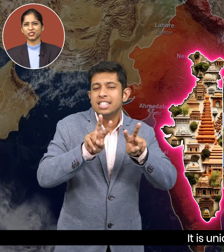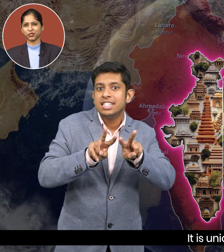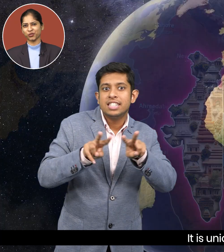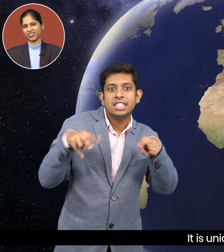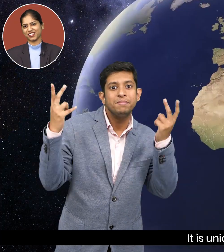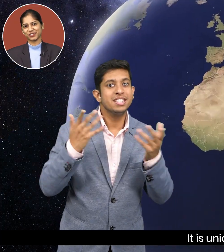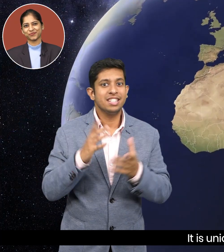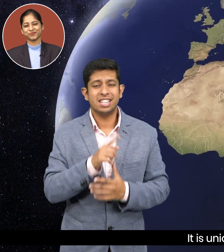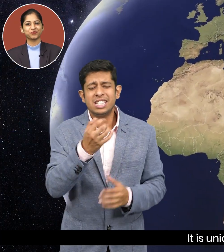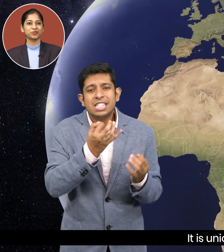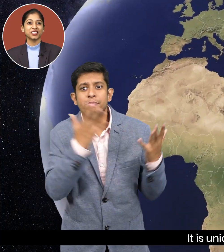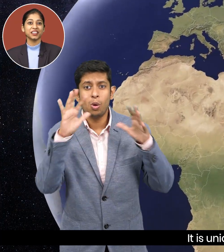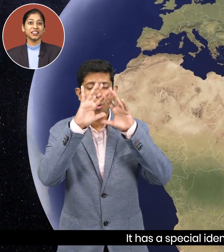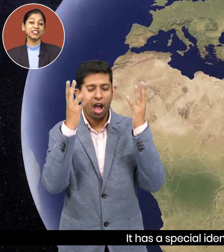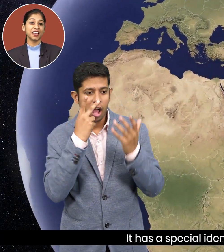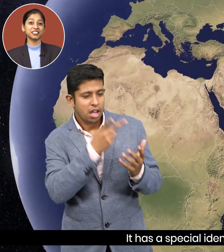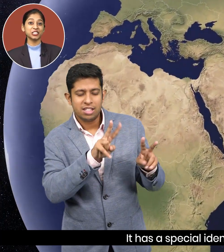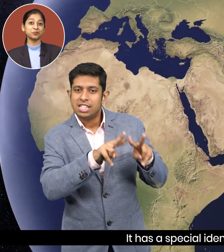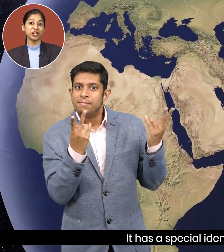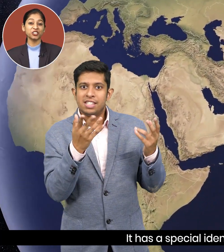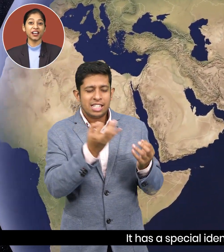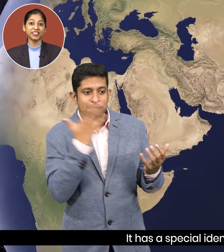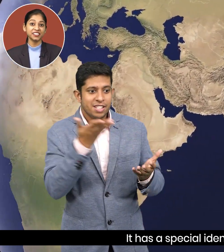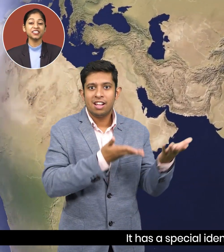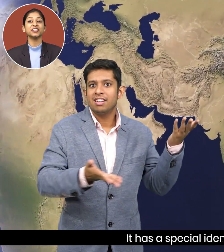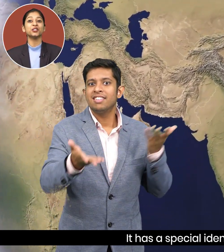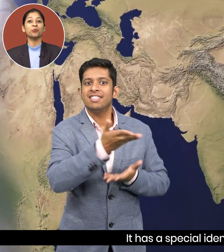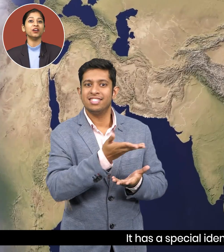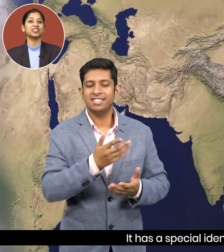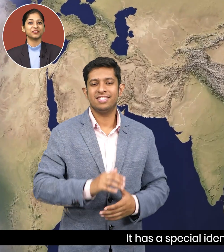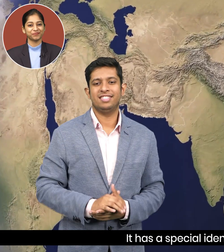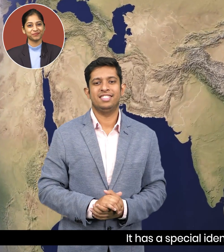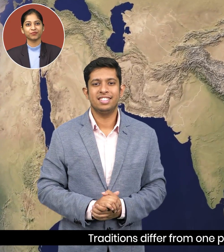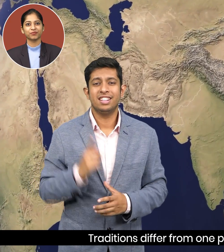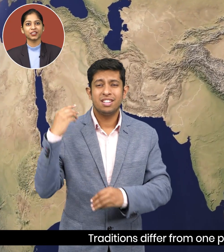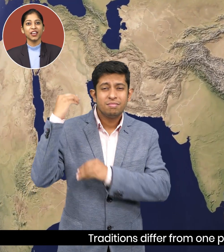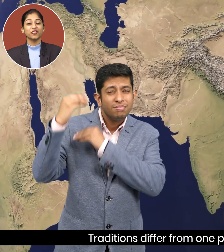It is unique. It has a special identity in the world.